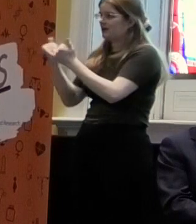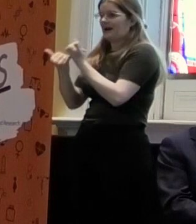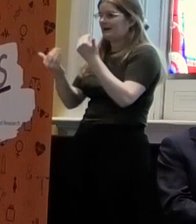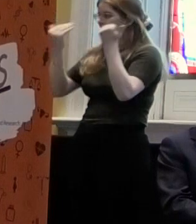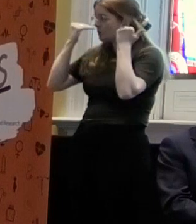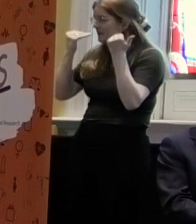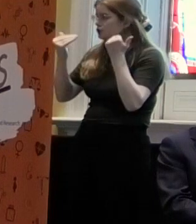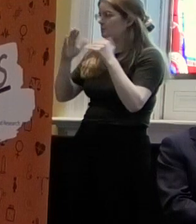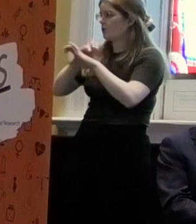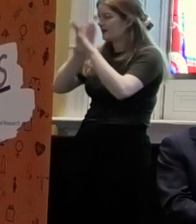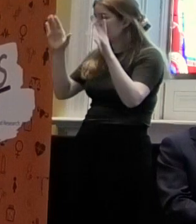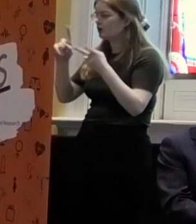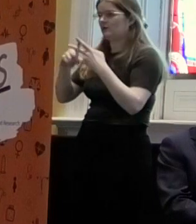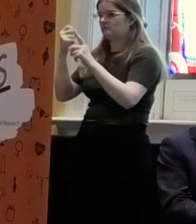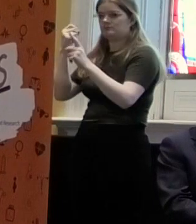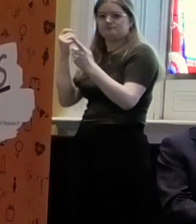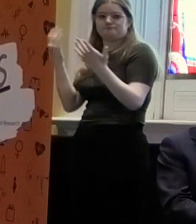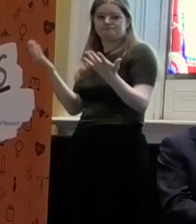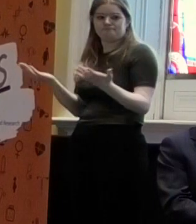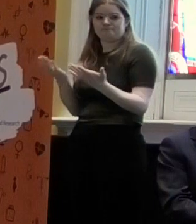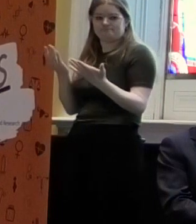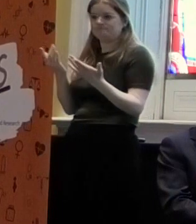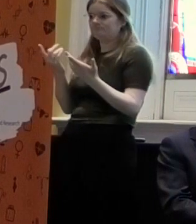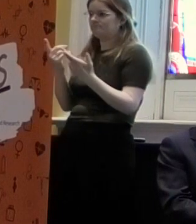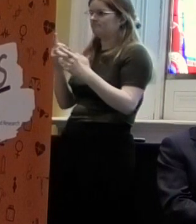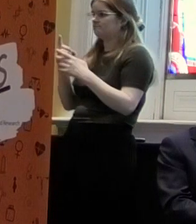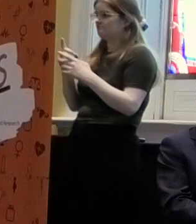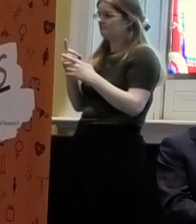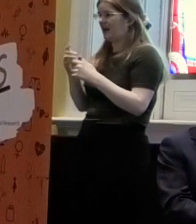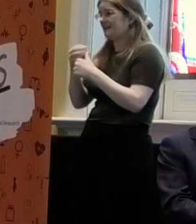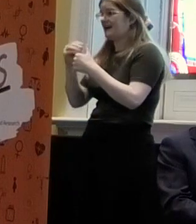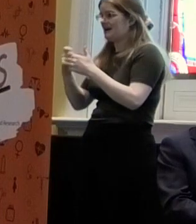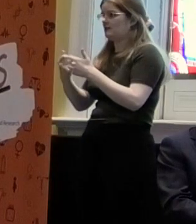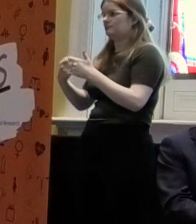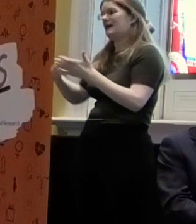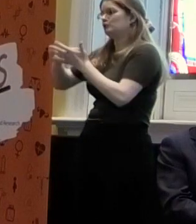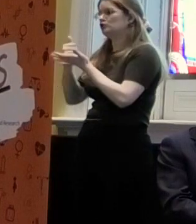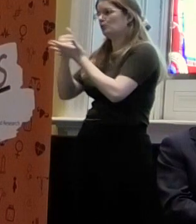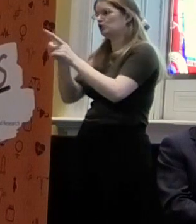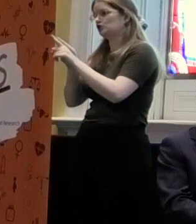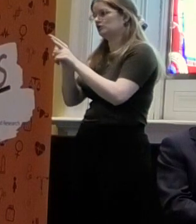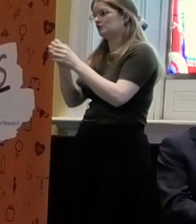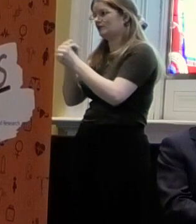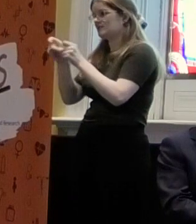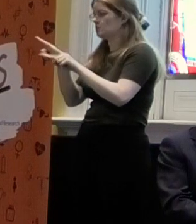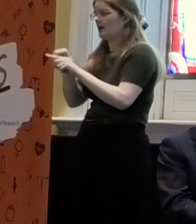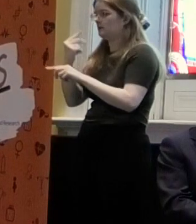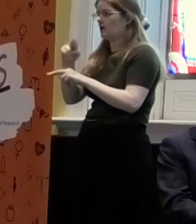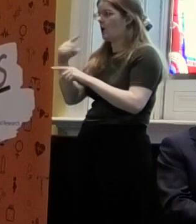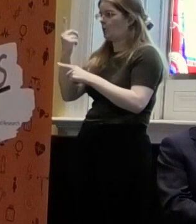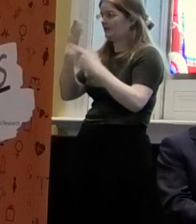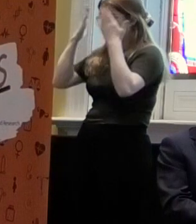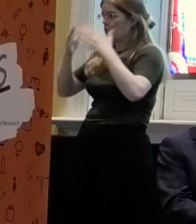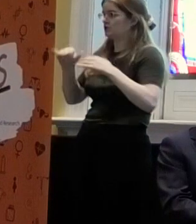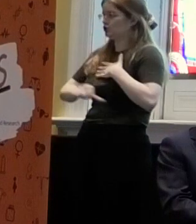information campaign and other ancillary services. So again, you know, not focusing on